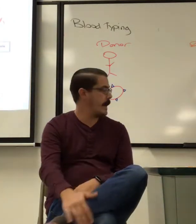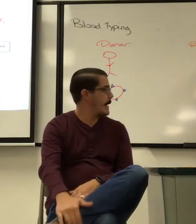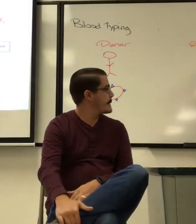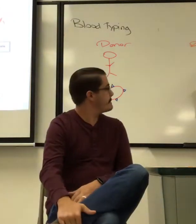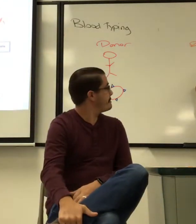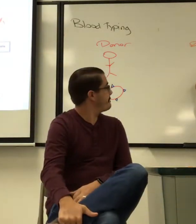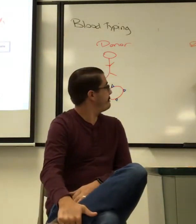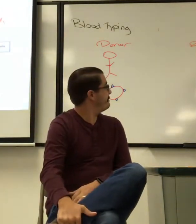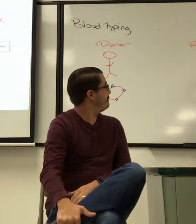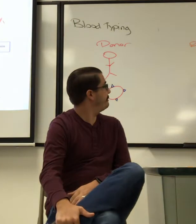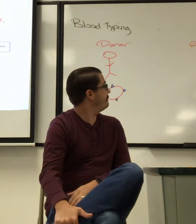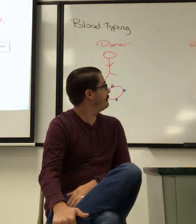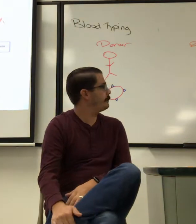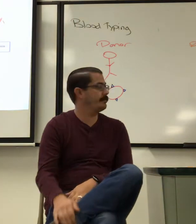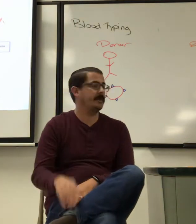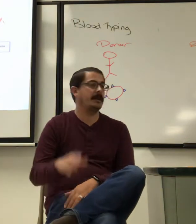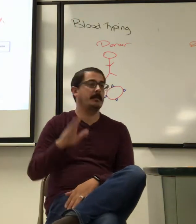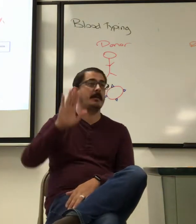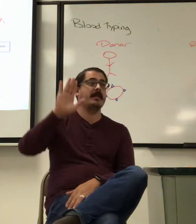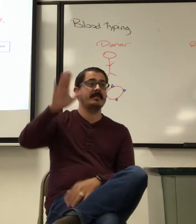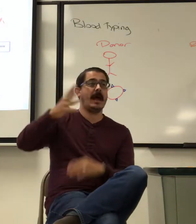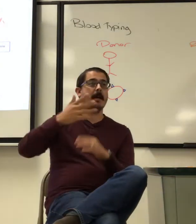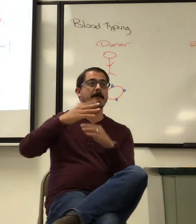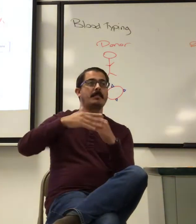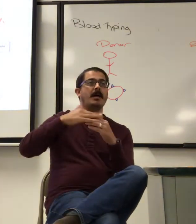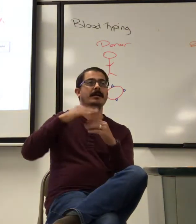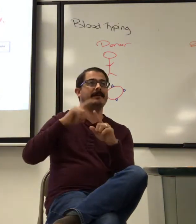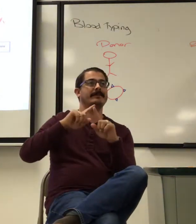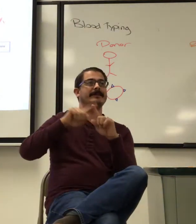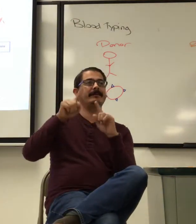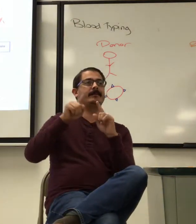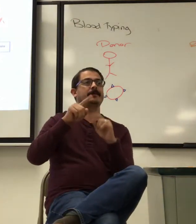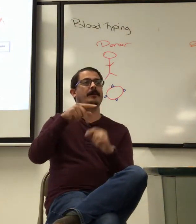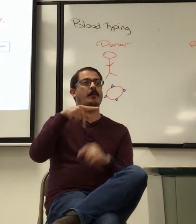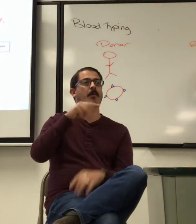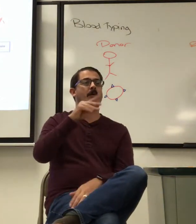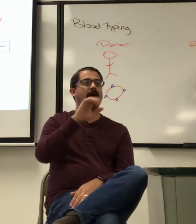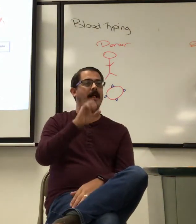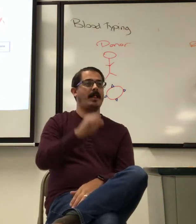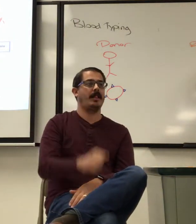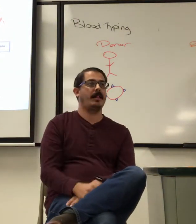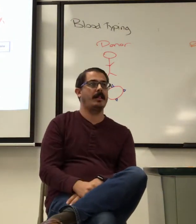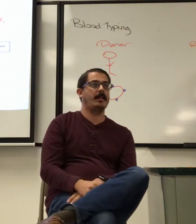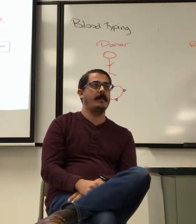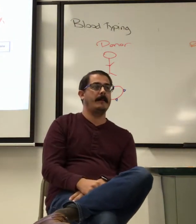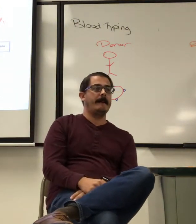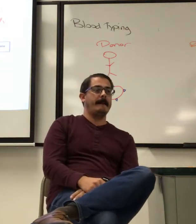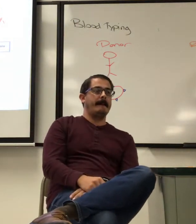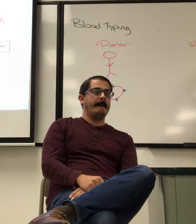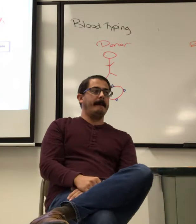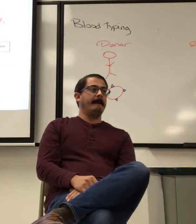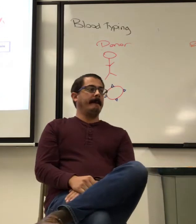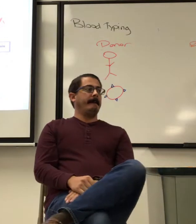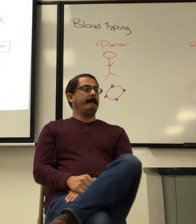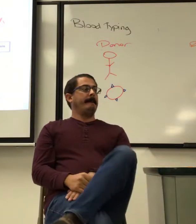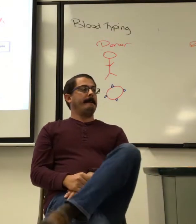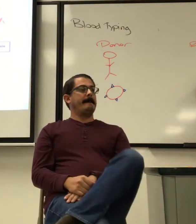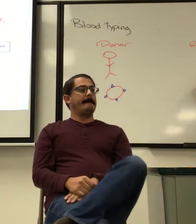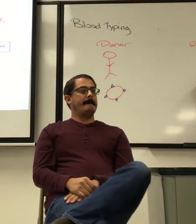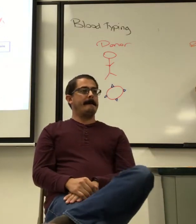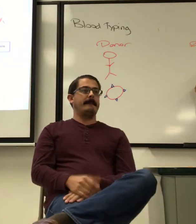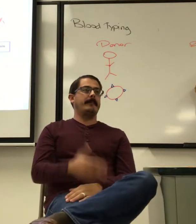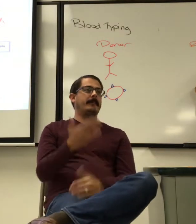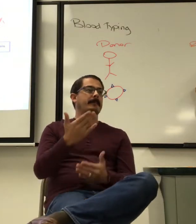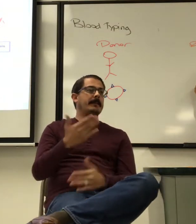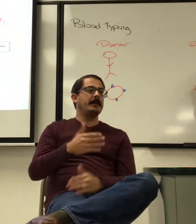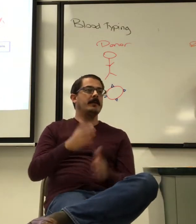so maybe their blood has different antigenic profile. I'll use a different shape. Let's say, for example, little orange